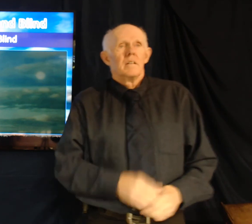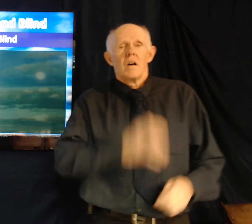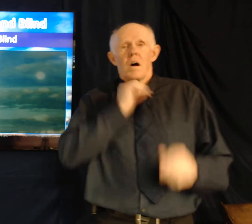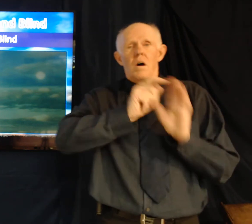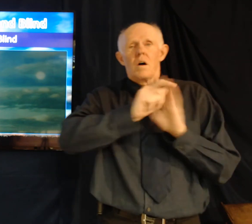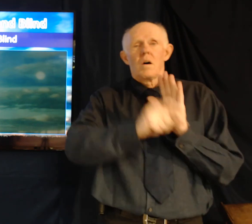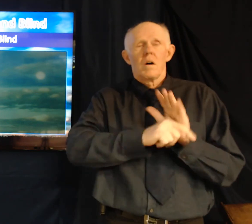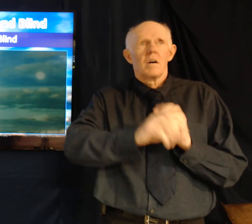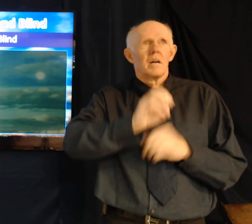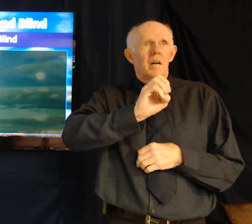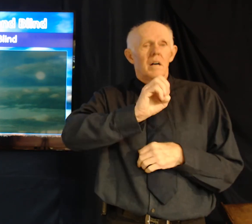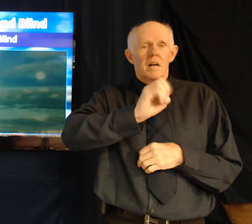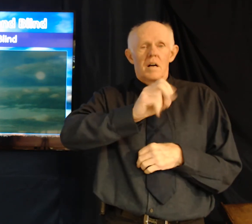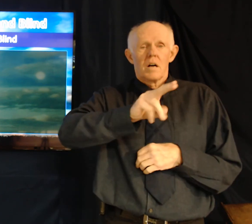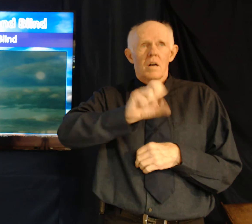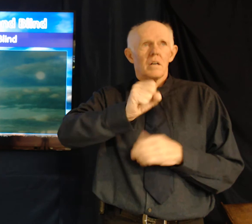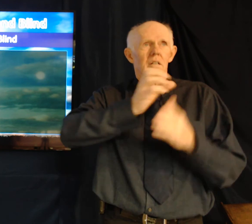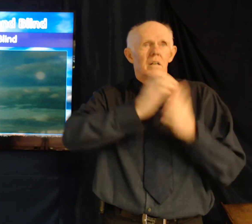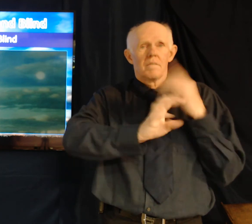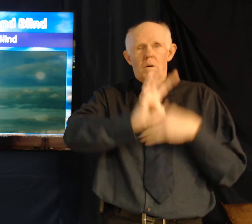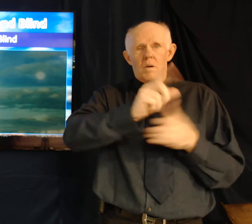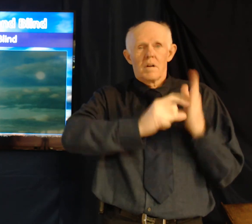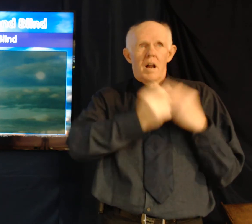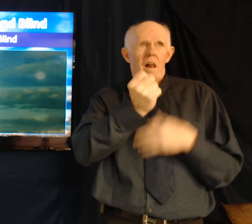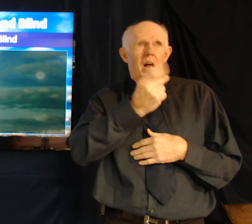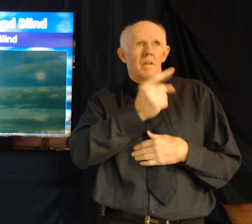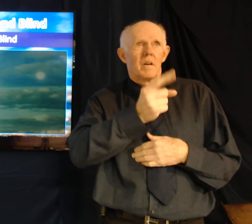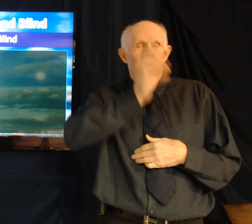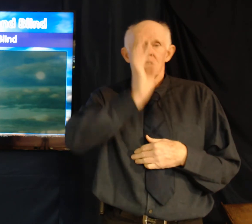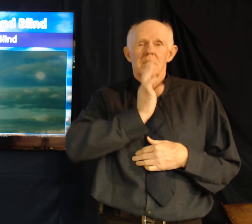In the Old Testament, in Exodus 4.11,